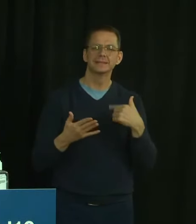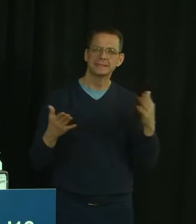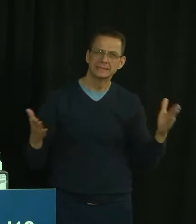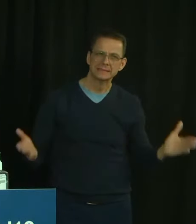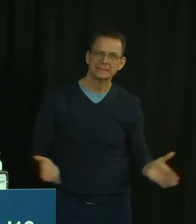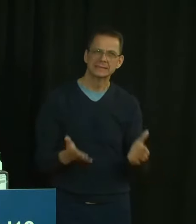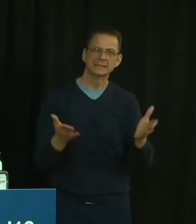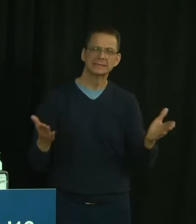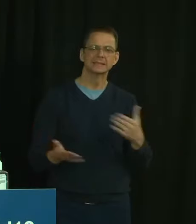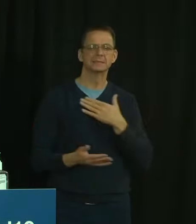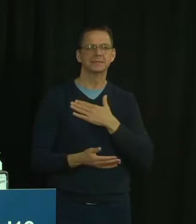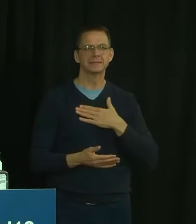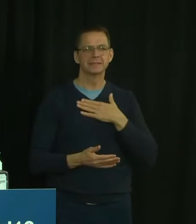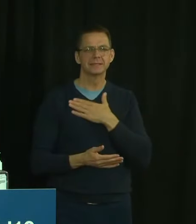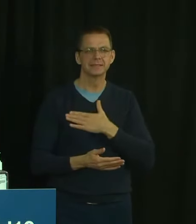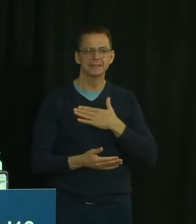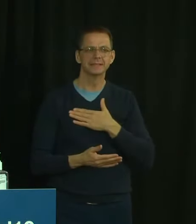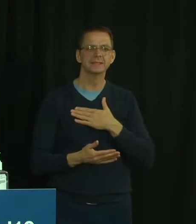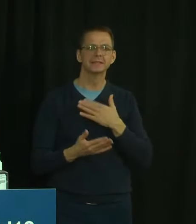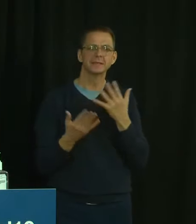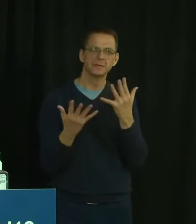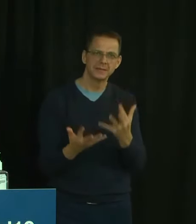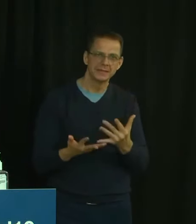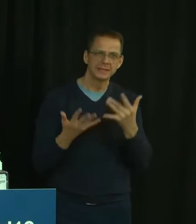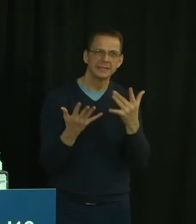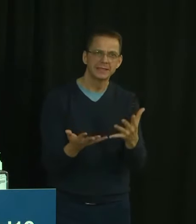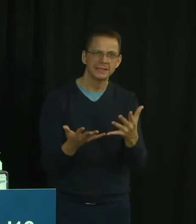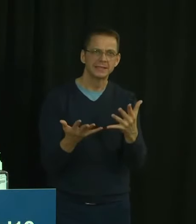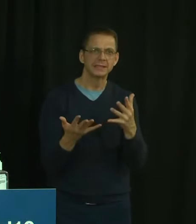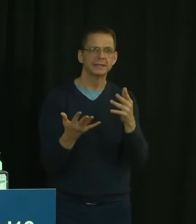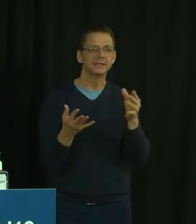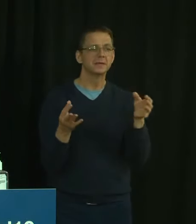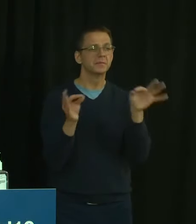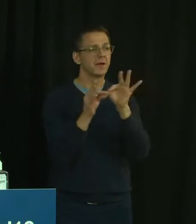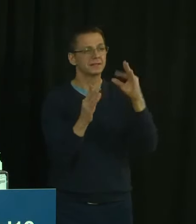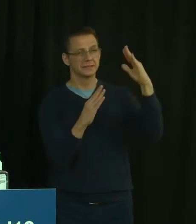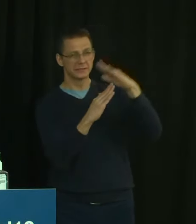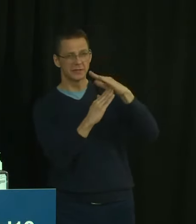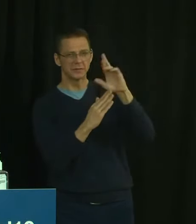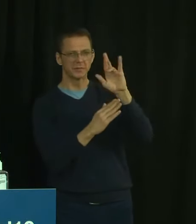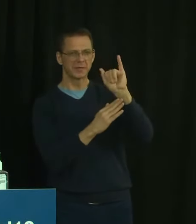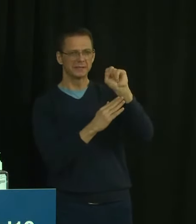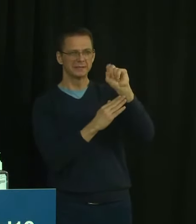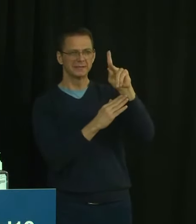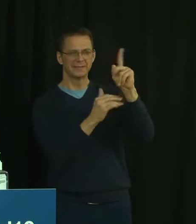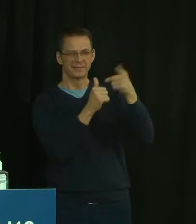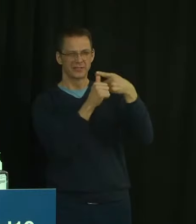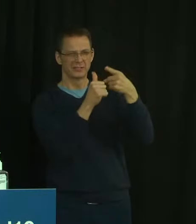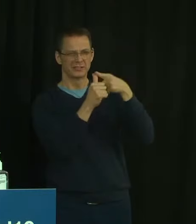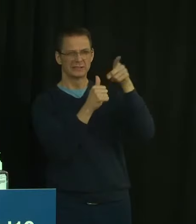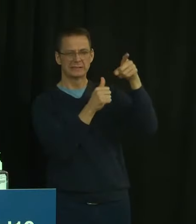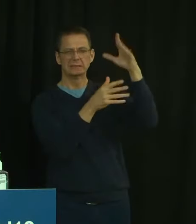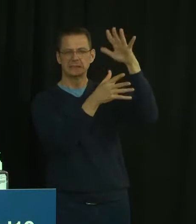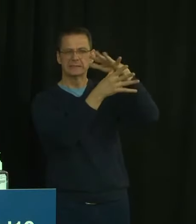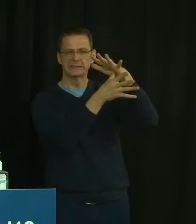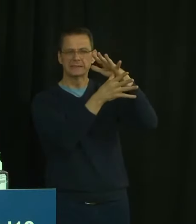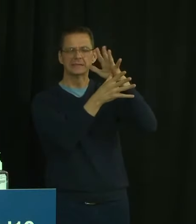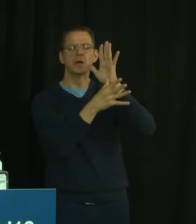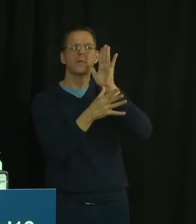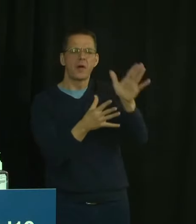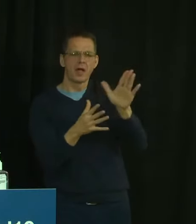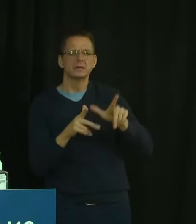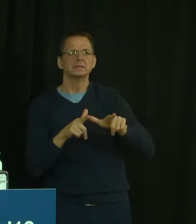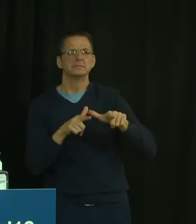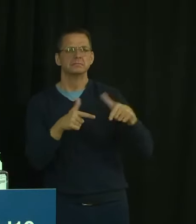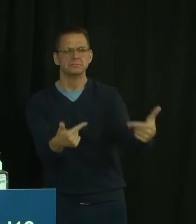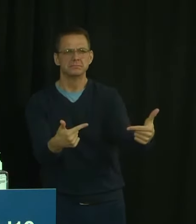protection first. I would also like to remind individuals in Group 1 and 2A that you continue to be eligible, so